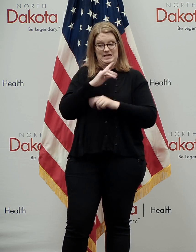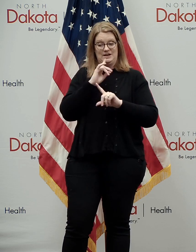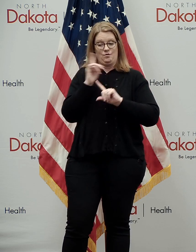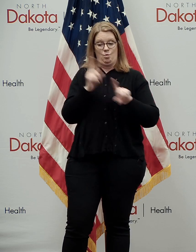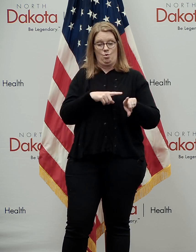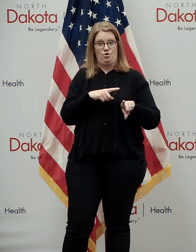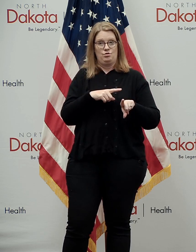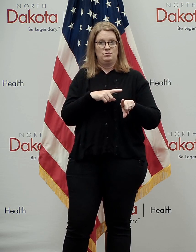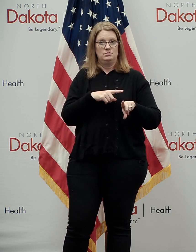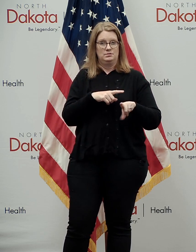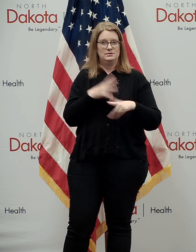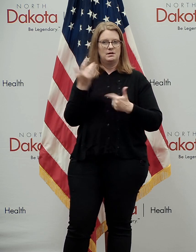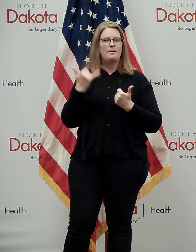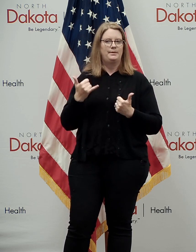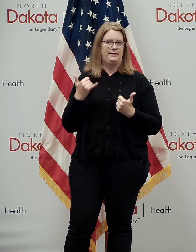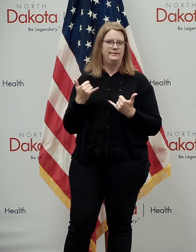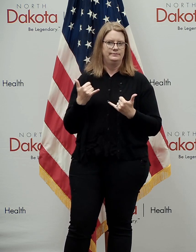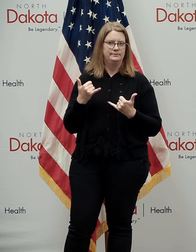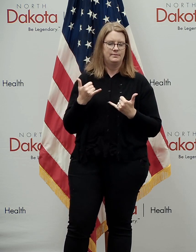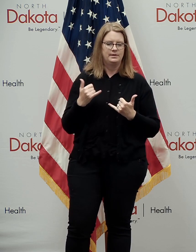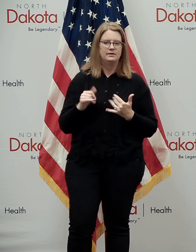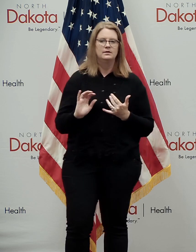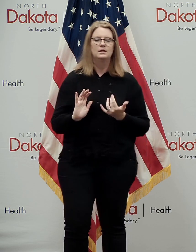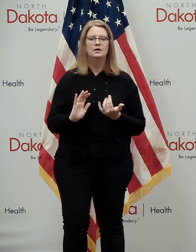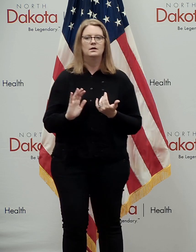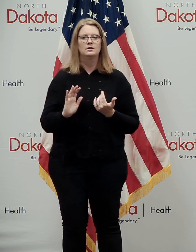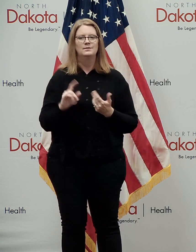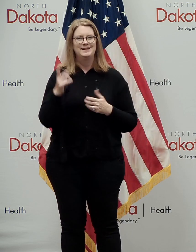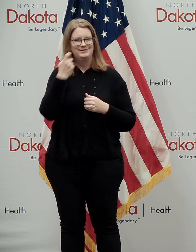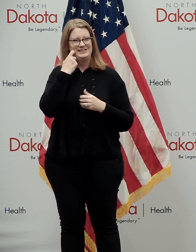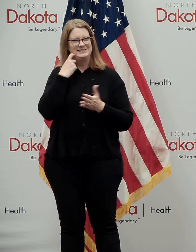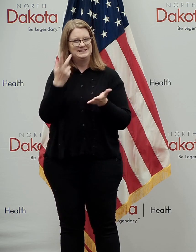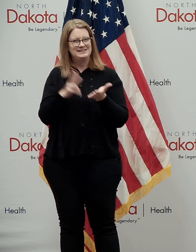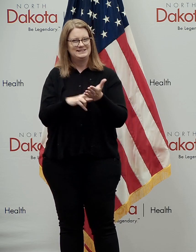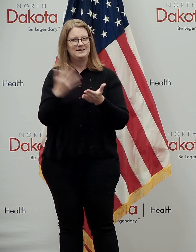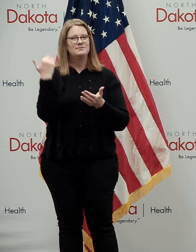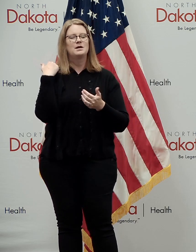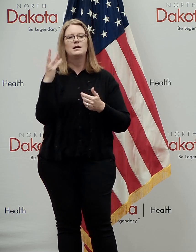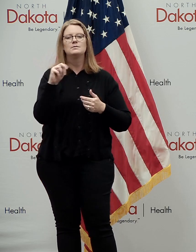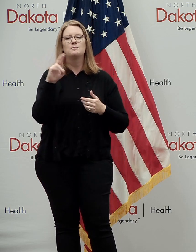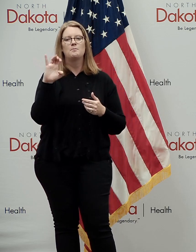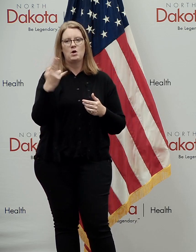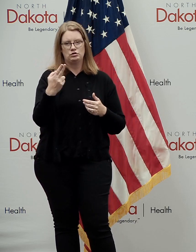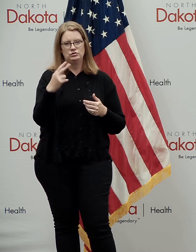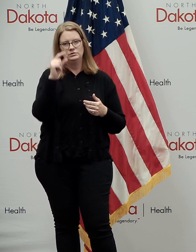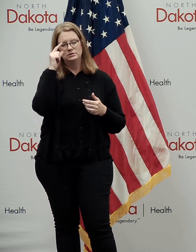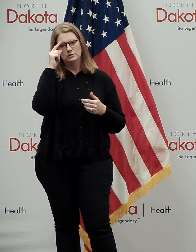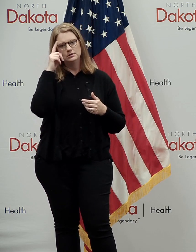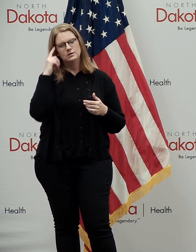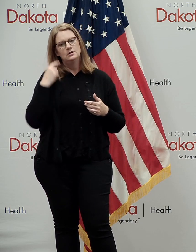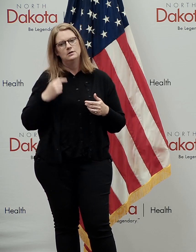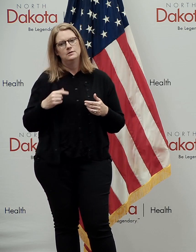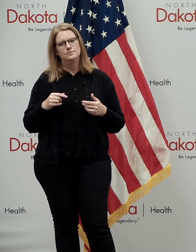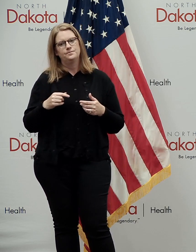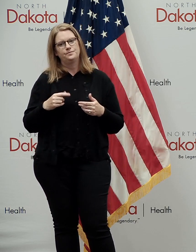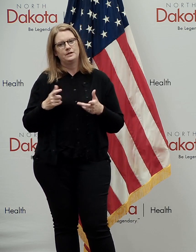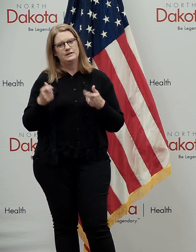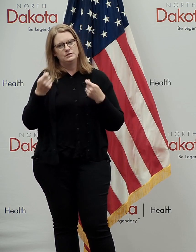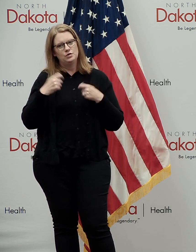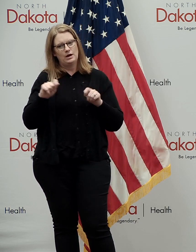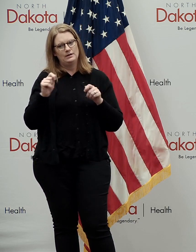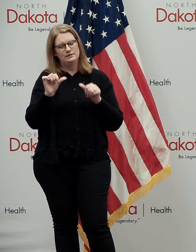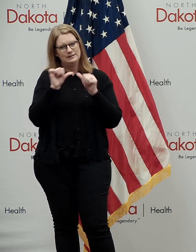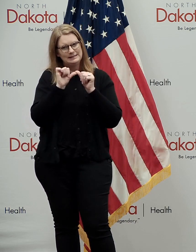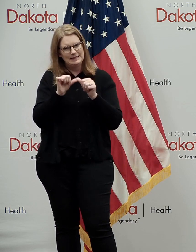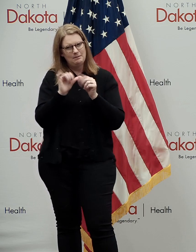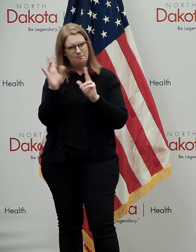an update to that executive order, which was signed in March, that waived expiration dates to try to keep